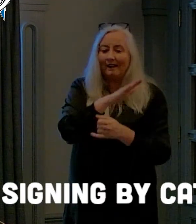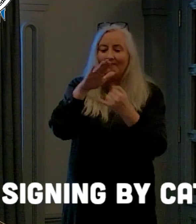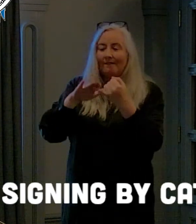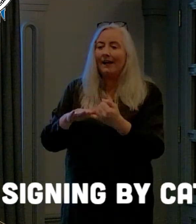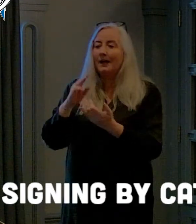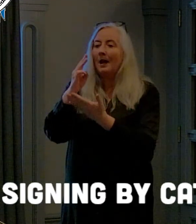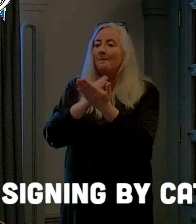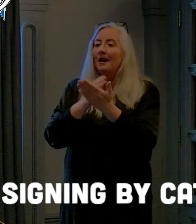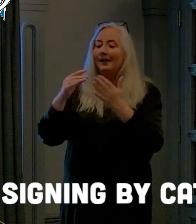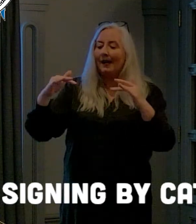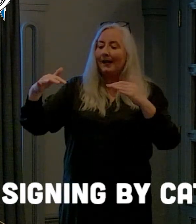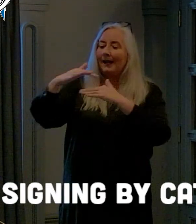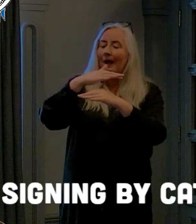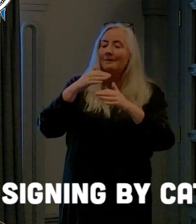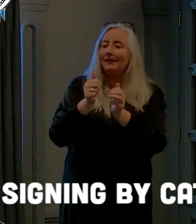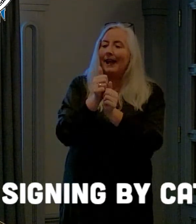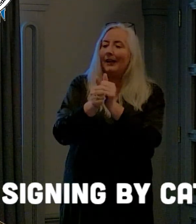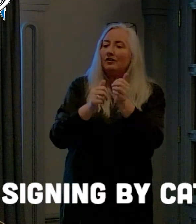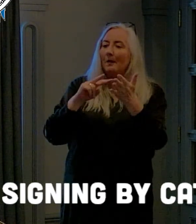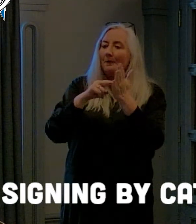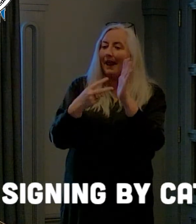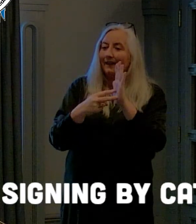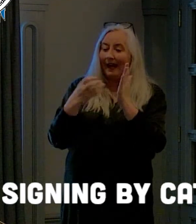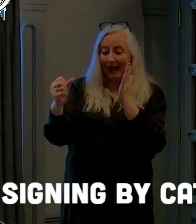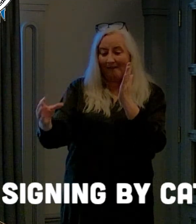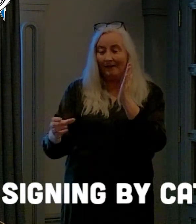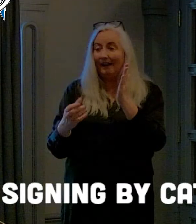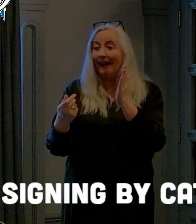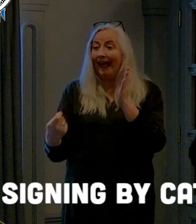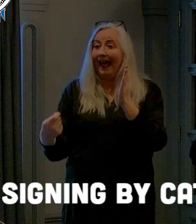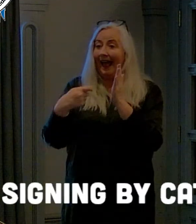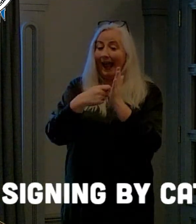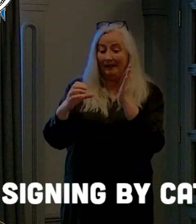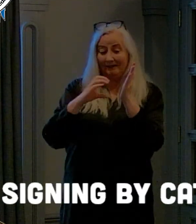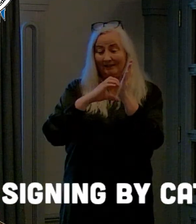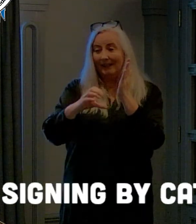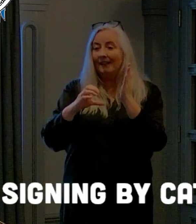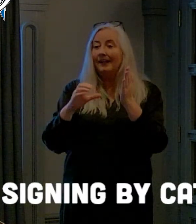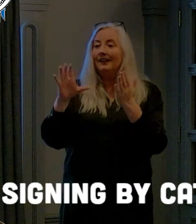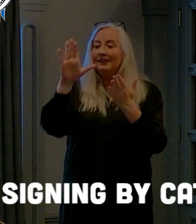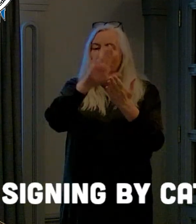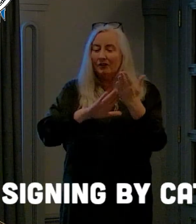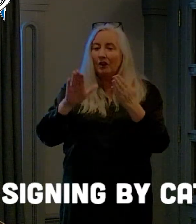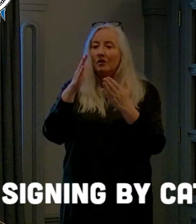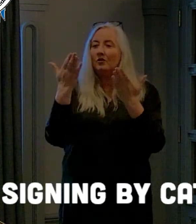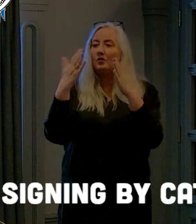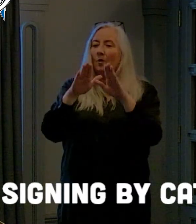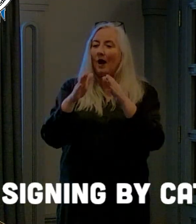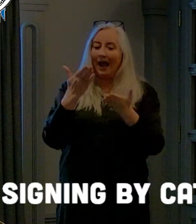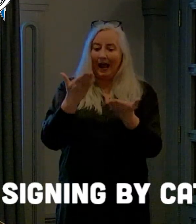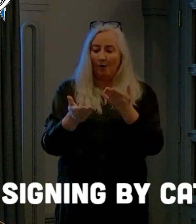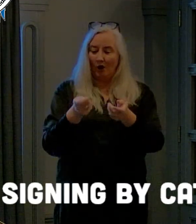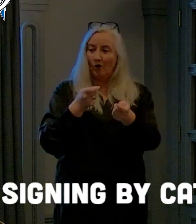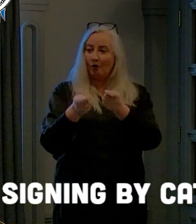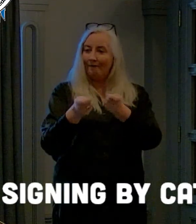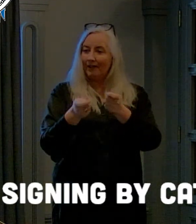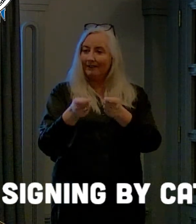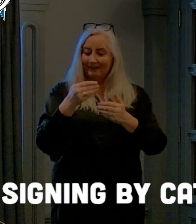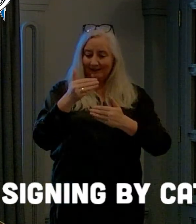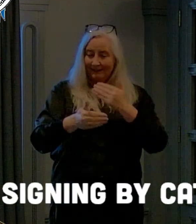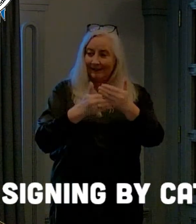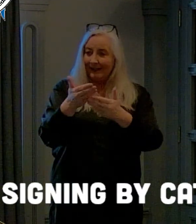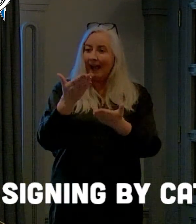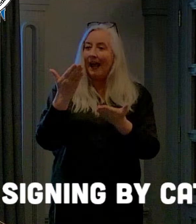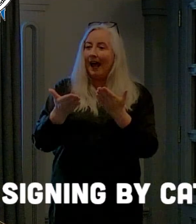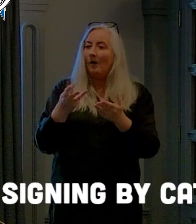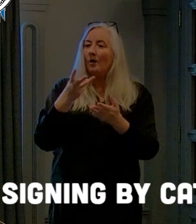of the climate action plan that there was an added section diagram about the governance of it and how all those actions were going to be actioned and who was going